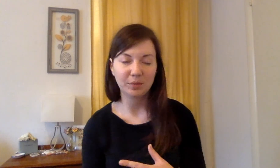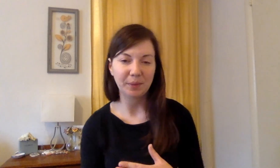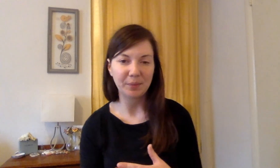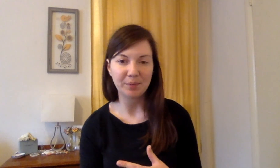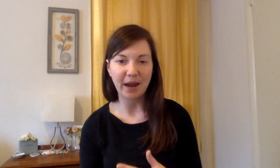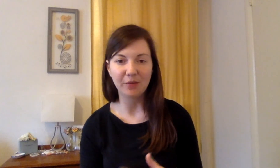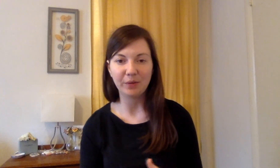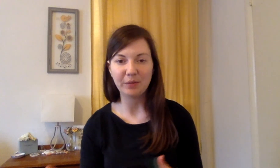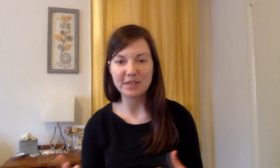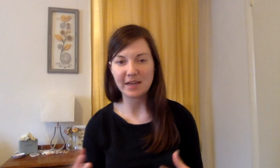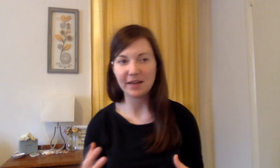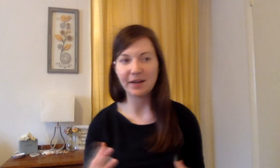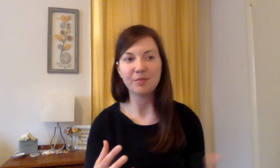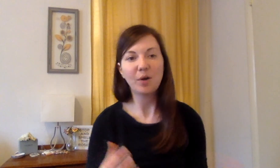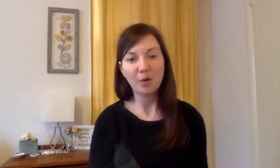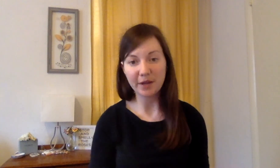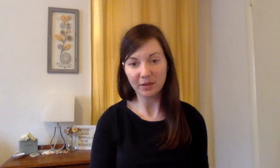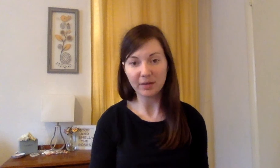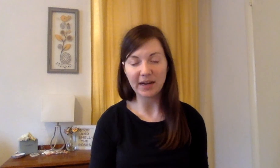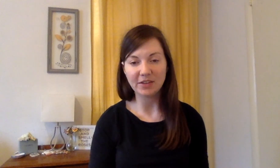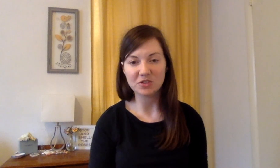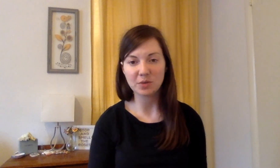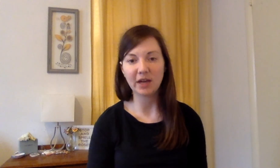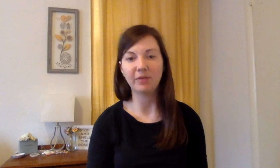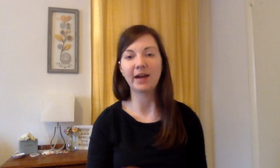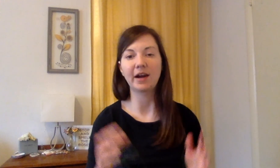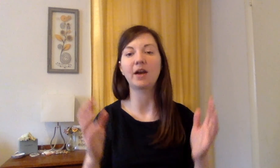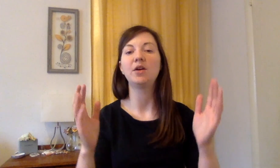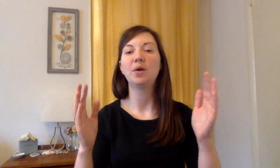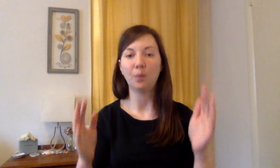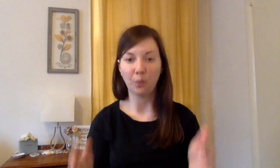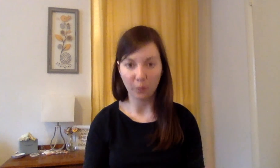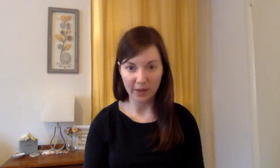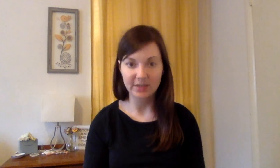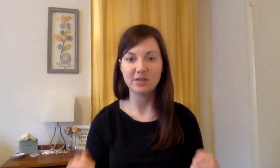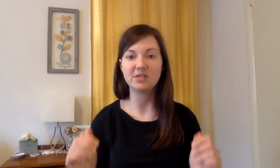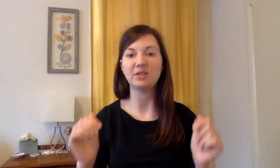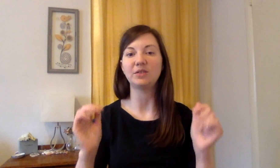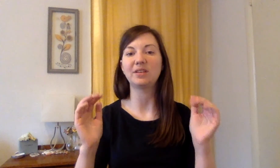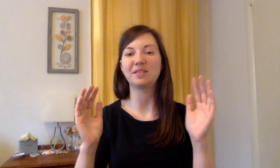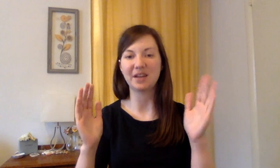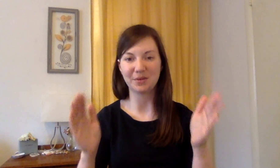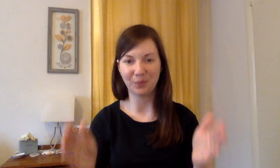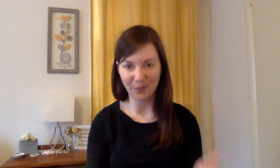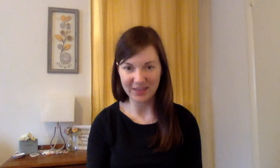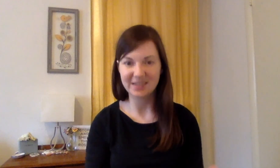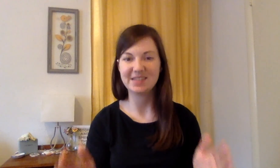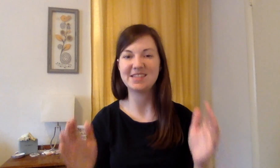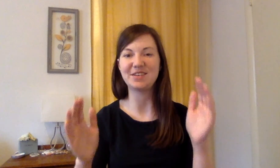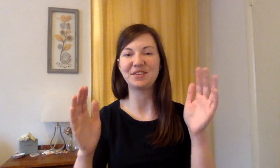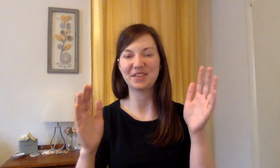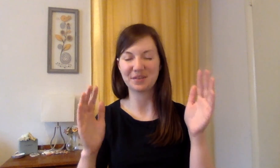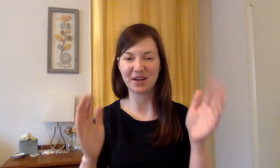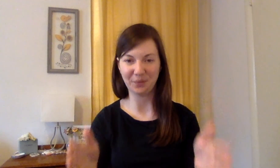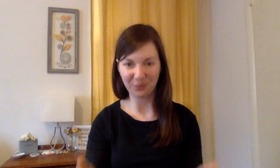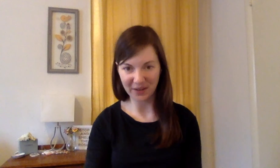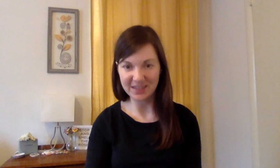remember back when we did Home on the Range, we kind of had our 1, 2, 3, 1, 2, 3, 1,